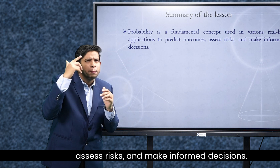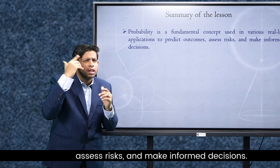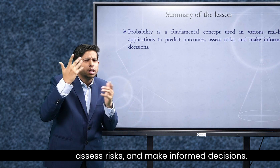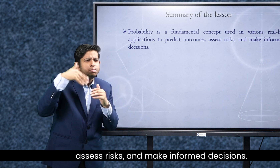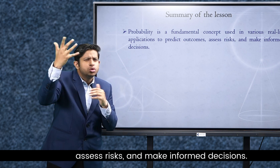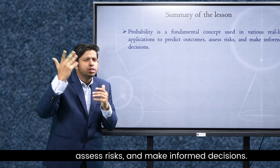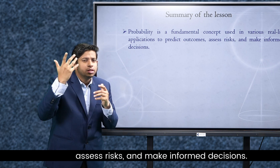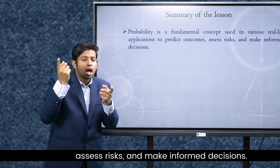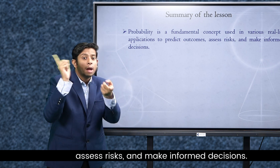make informed decisions.